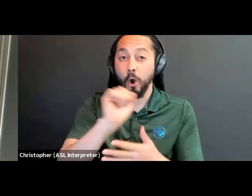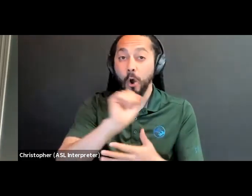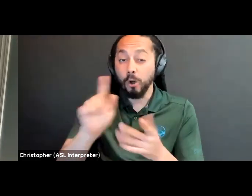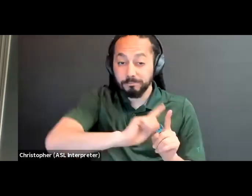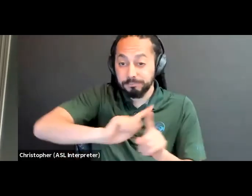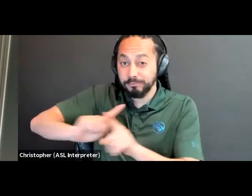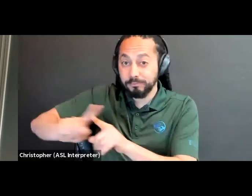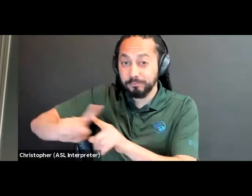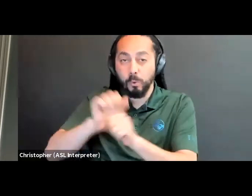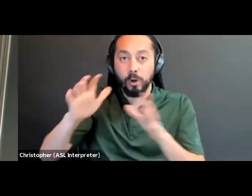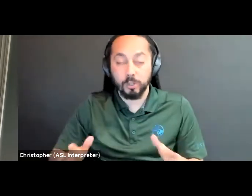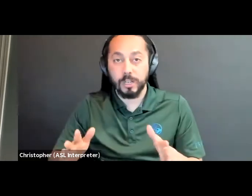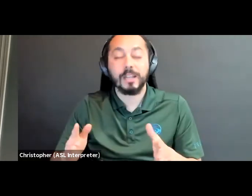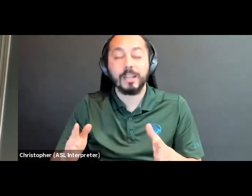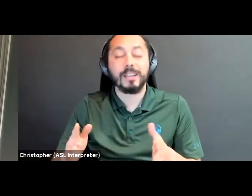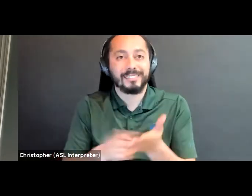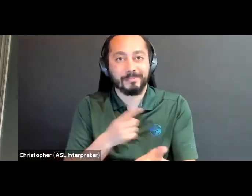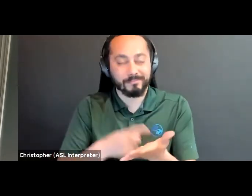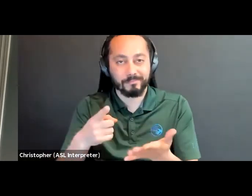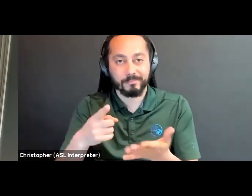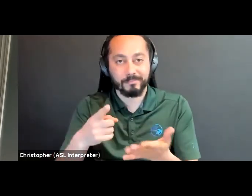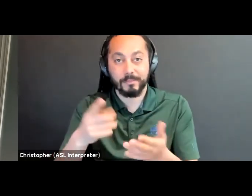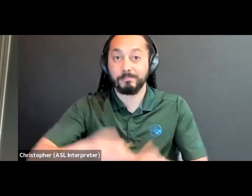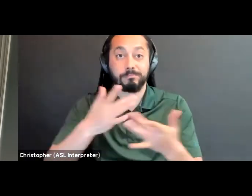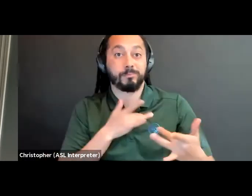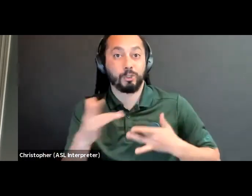have raised significant concerns and have